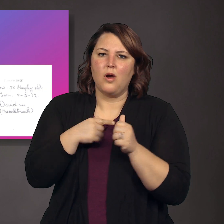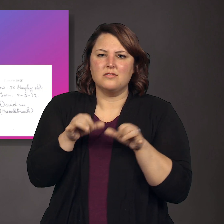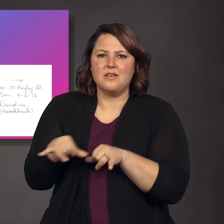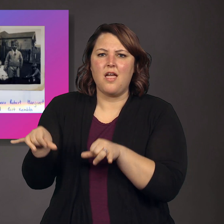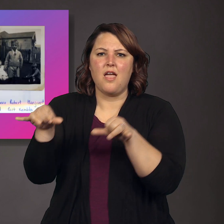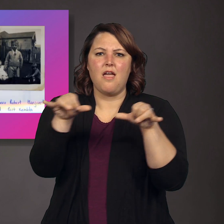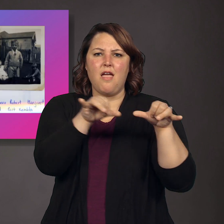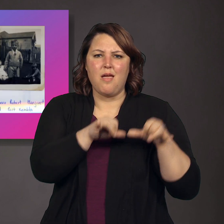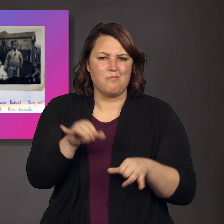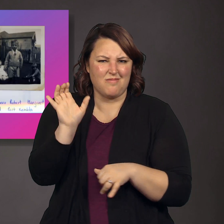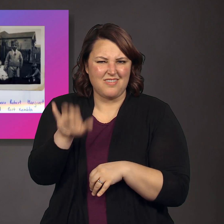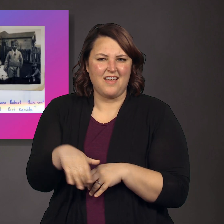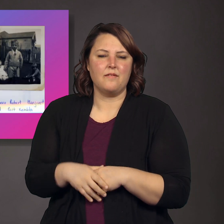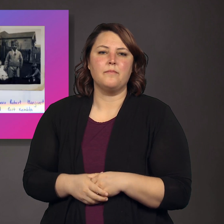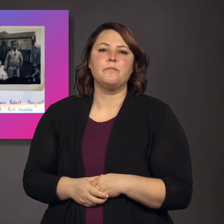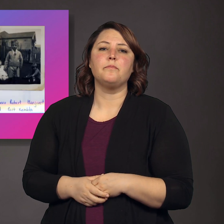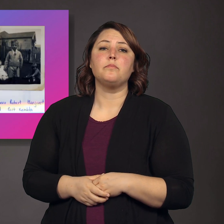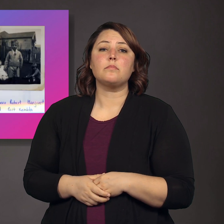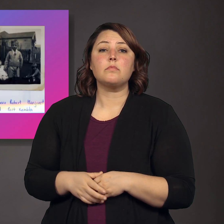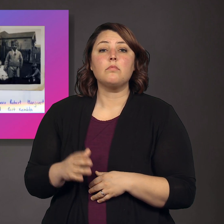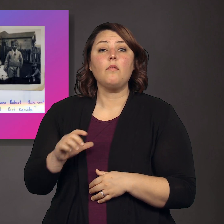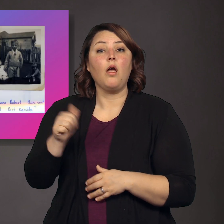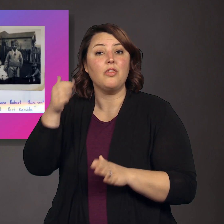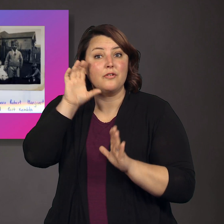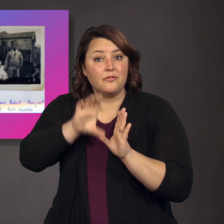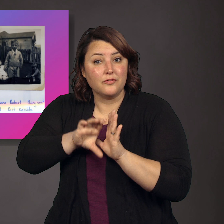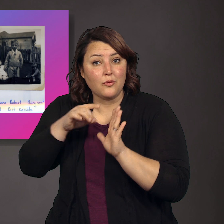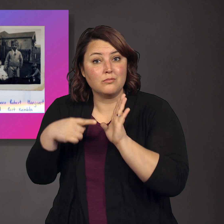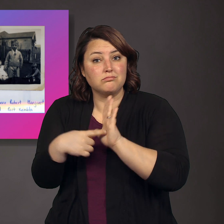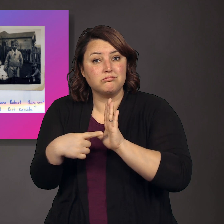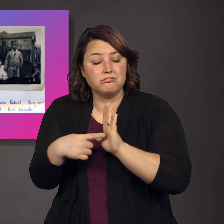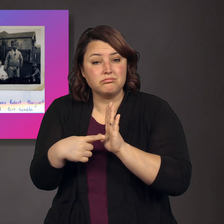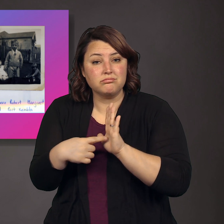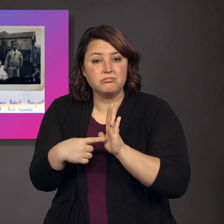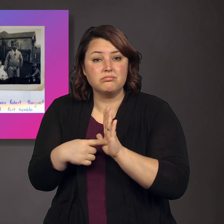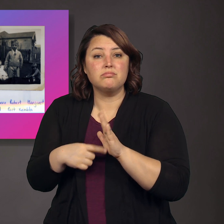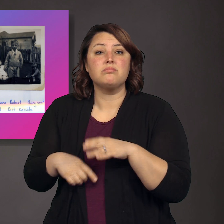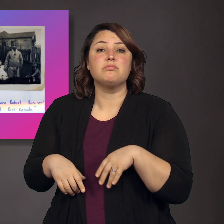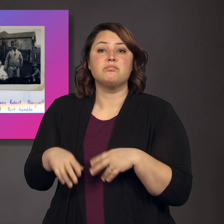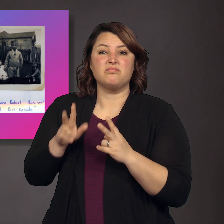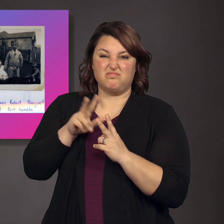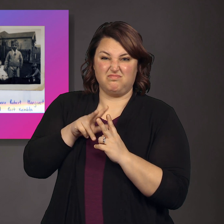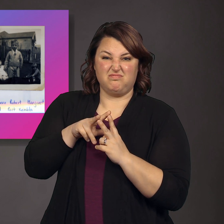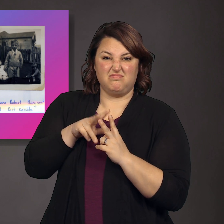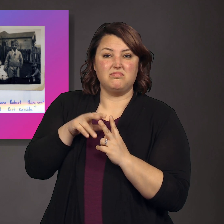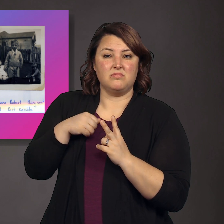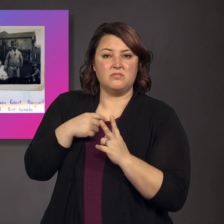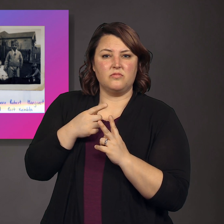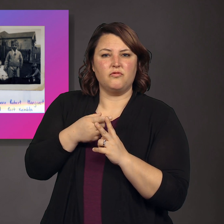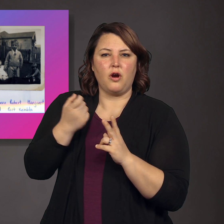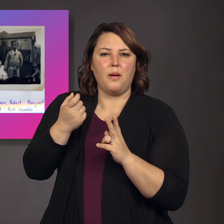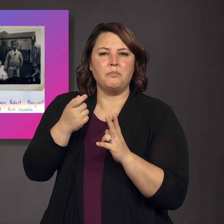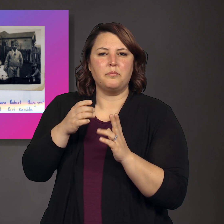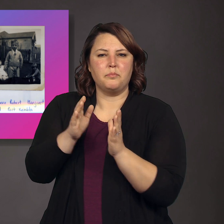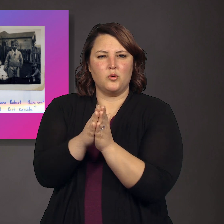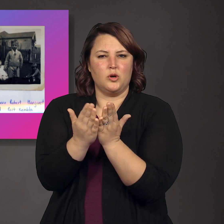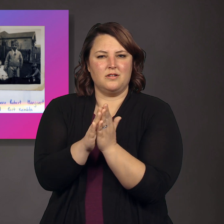like that. Here we have another example. These ones are from a photo album, and the labelling is